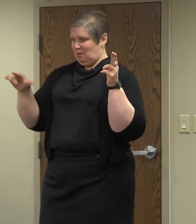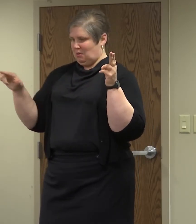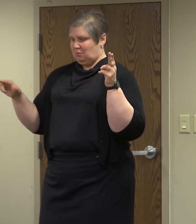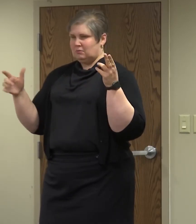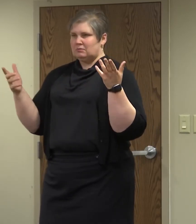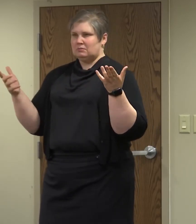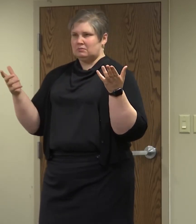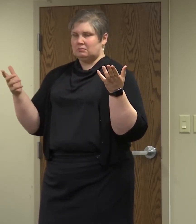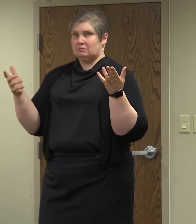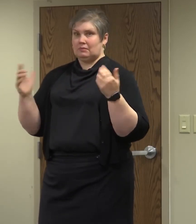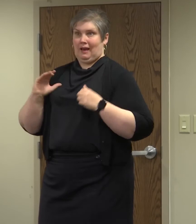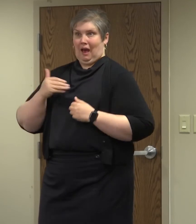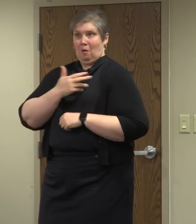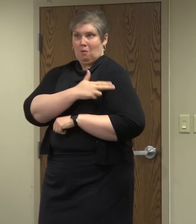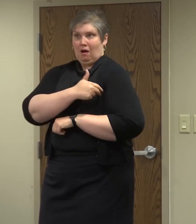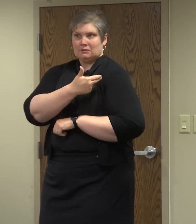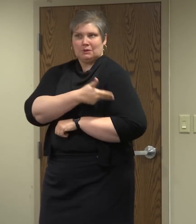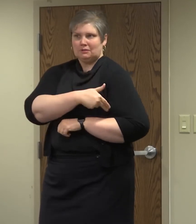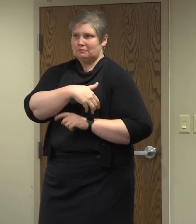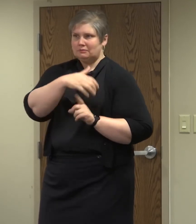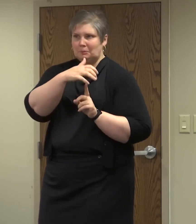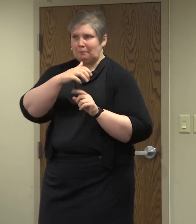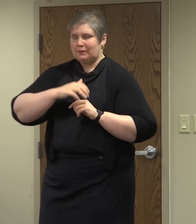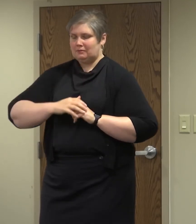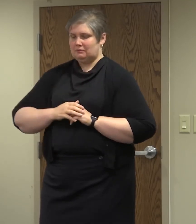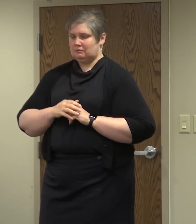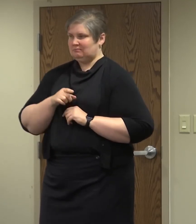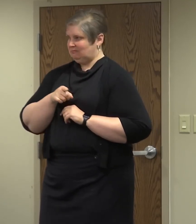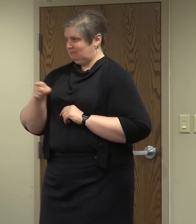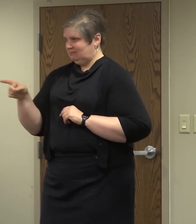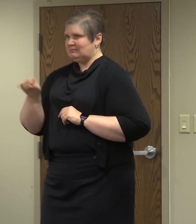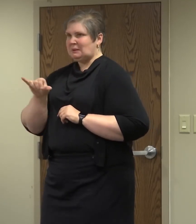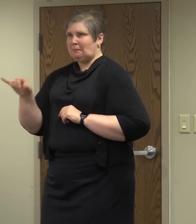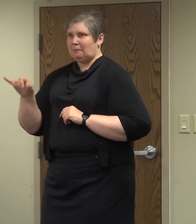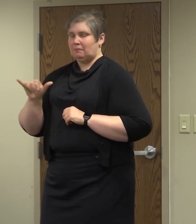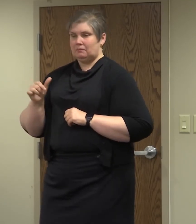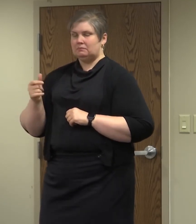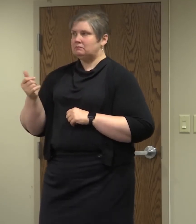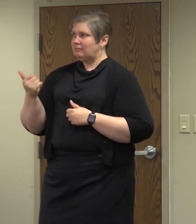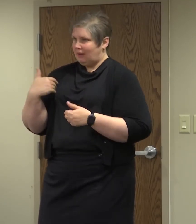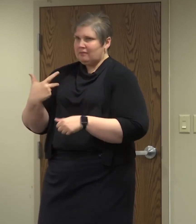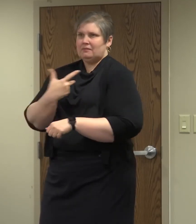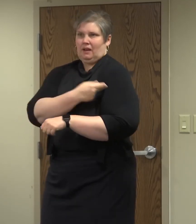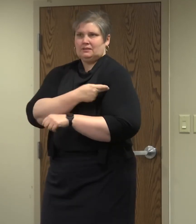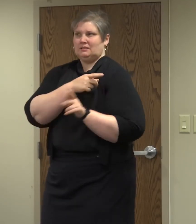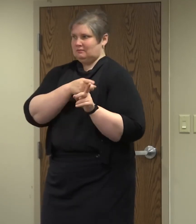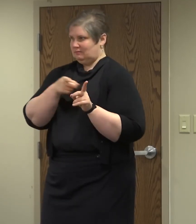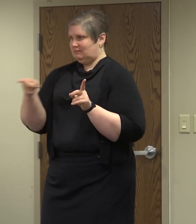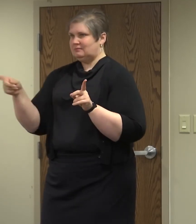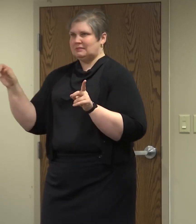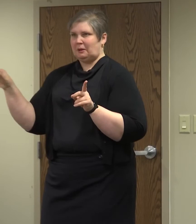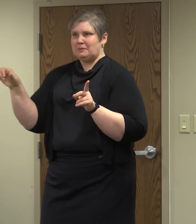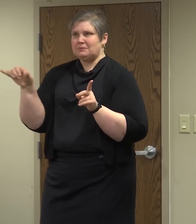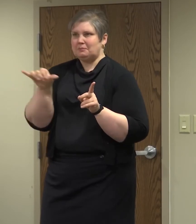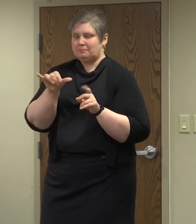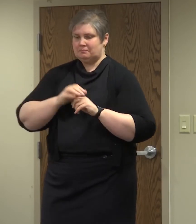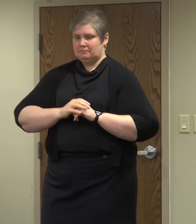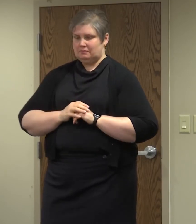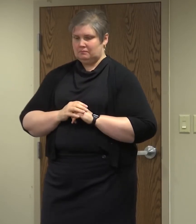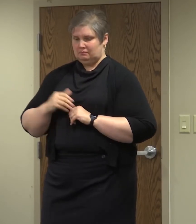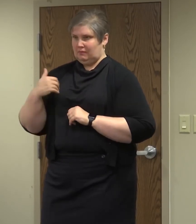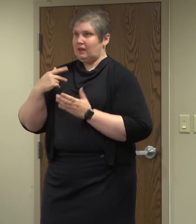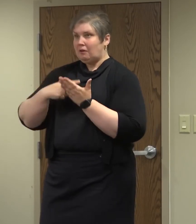and hospital systems. We all have access to vaccines. We all have the same contact